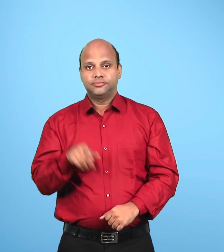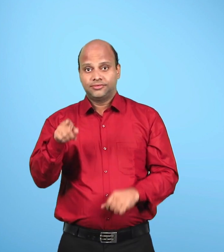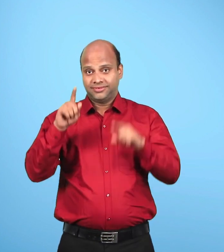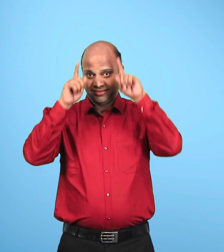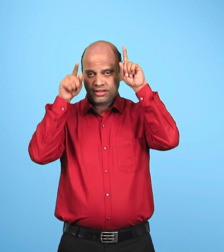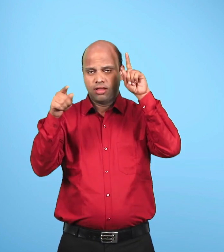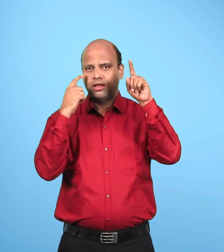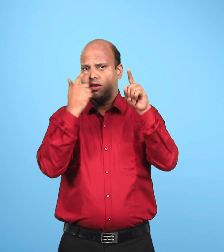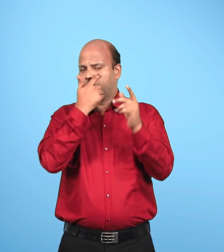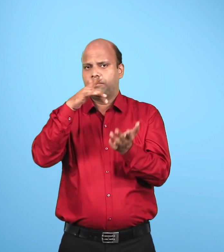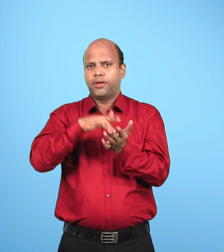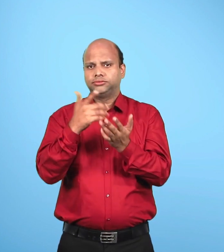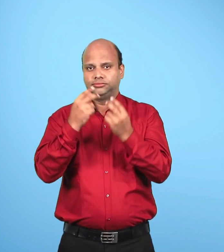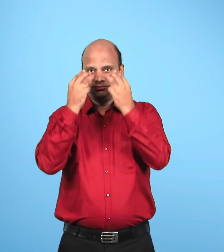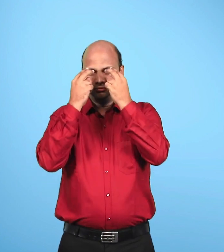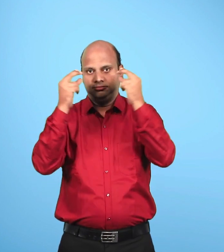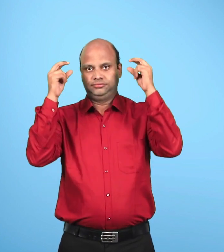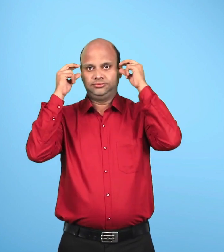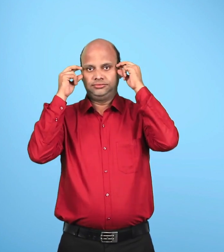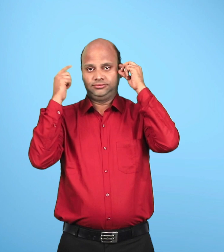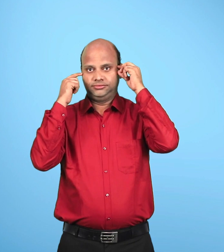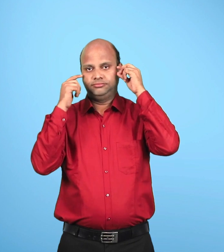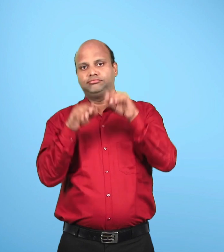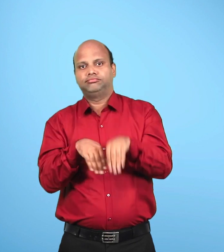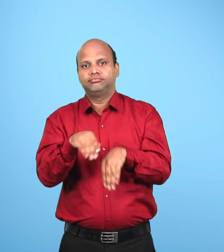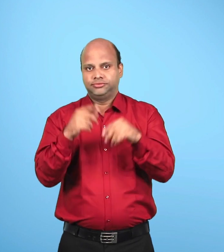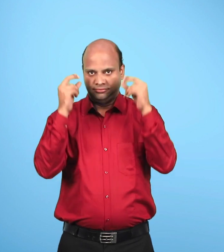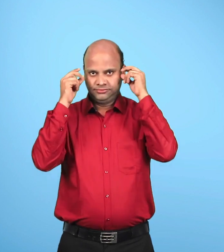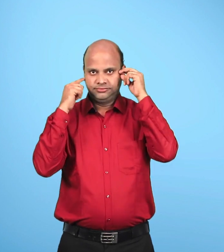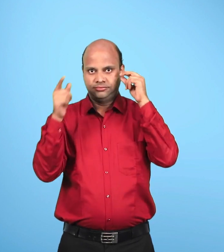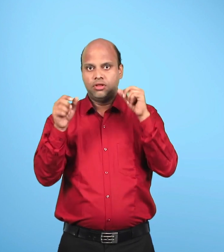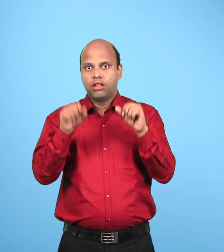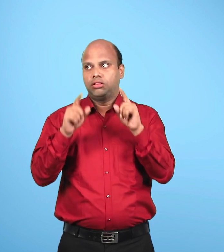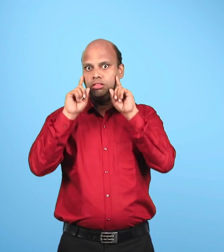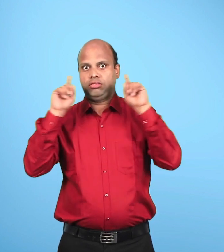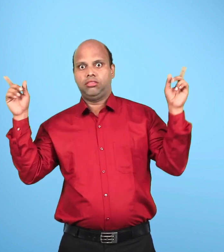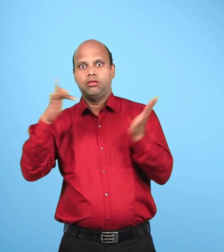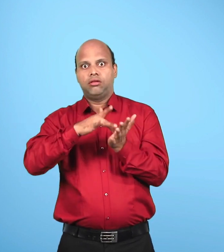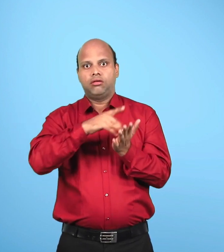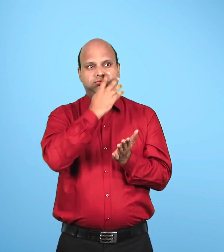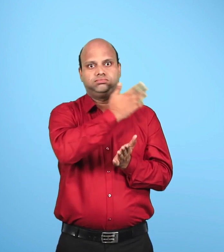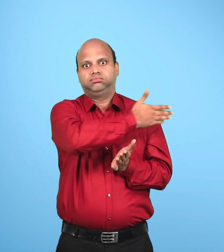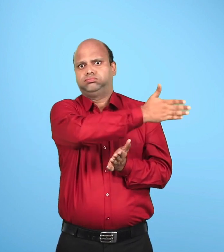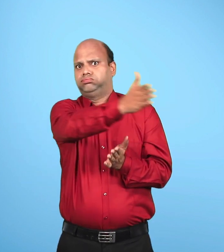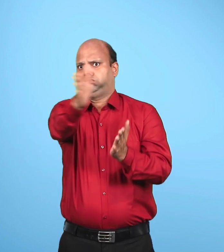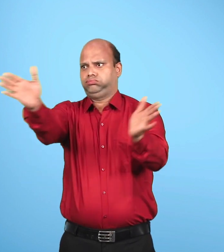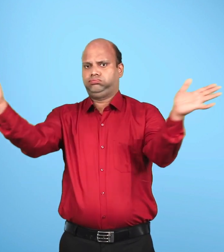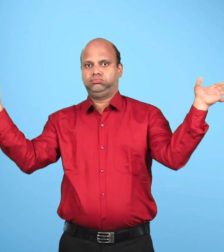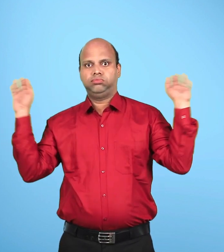The eyes on the side of its head allow it to look in all directions for danger. The speed of the deer helps them to